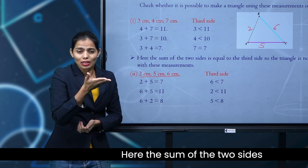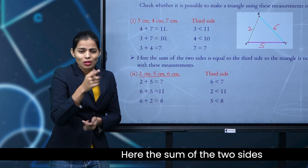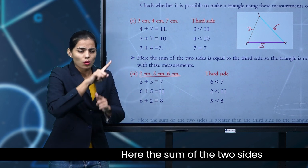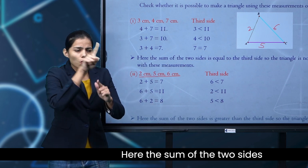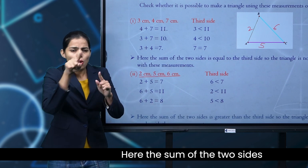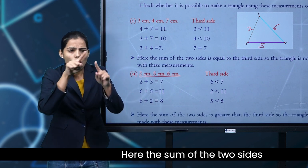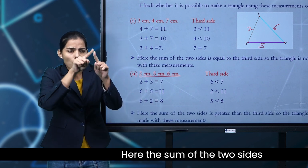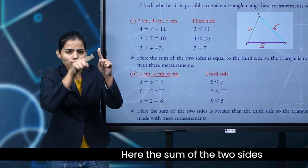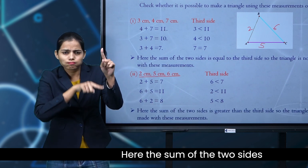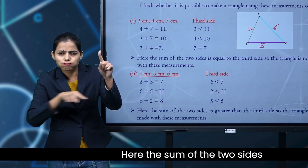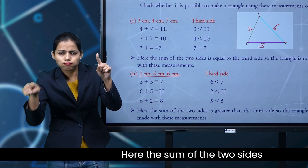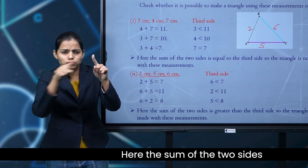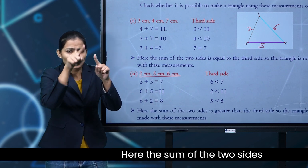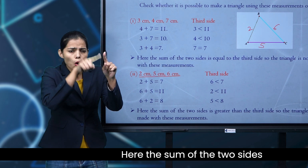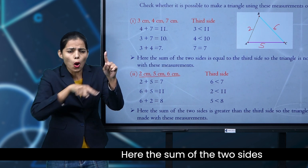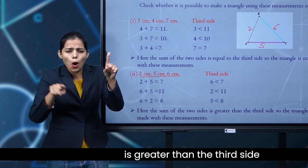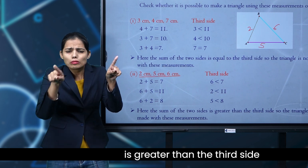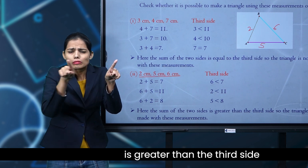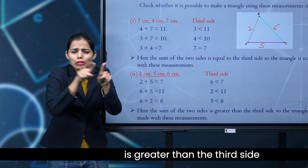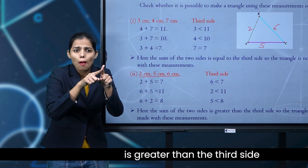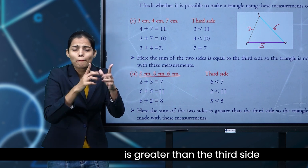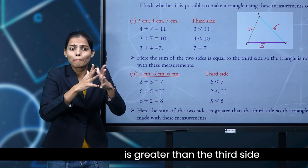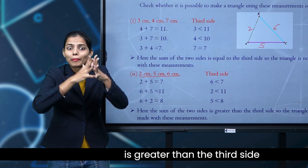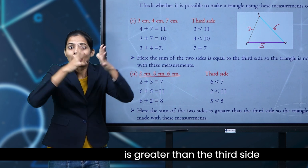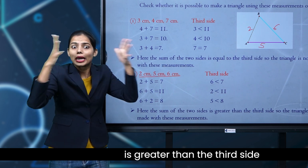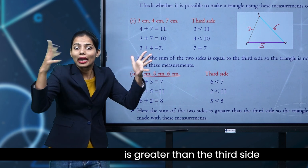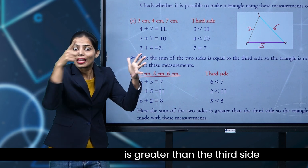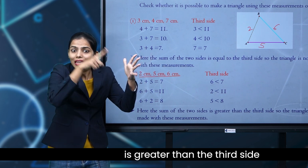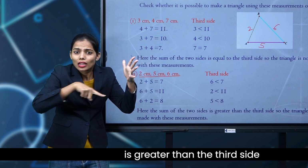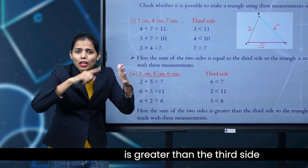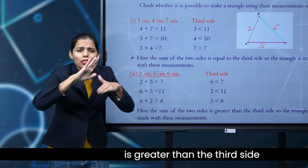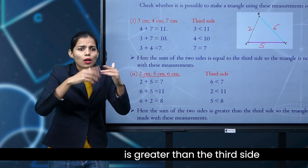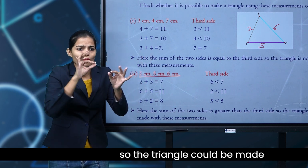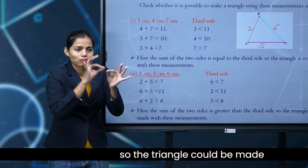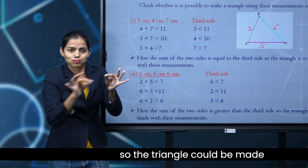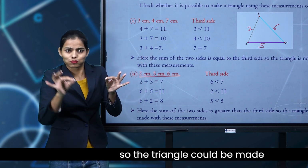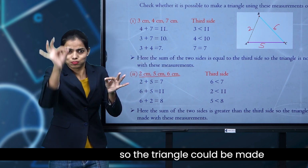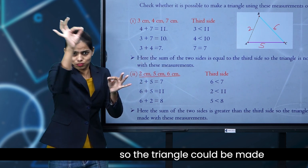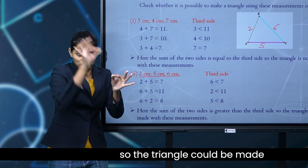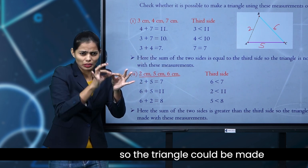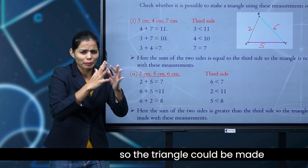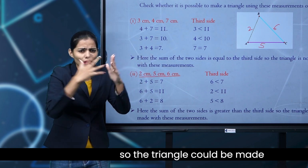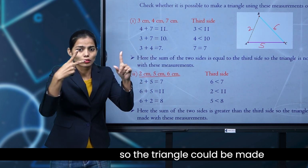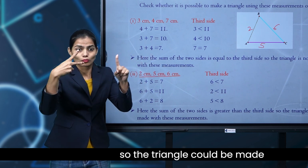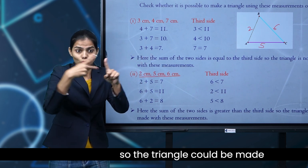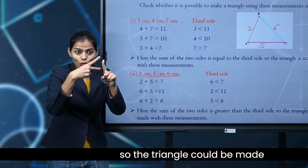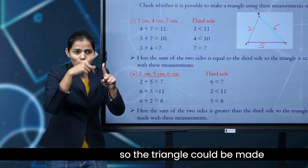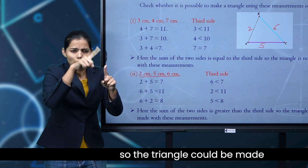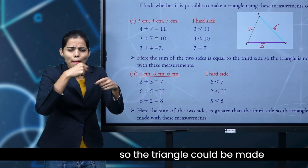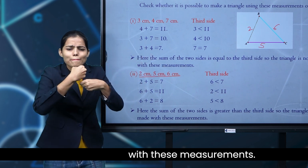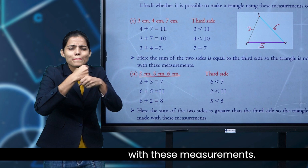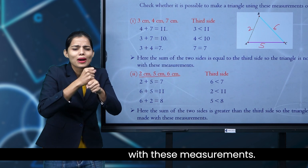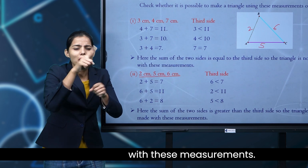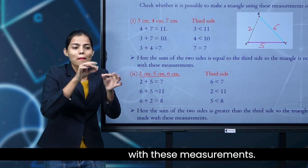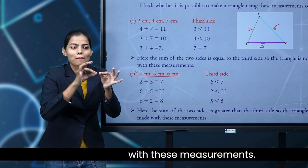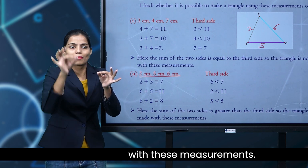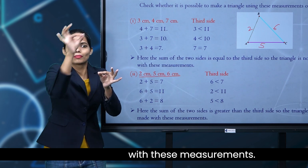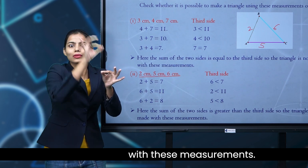Here, the sum of the two sides is greater than the third side. So, the triangle could be made with these measurements.